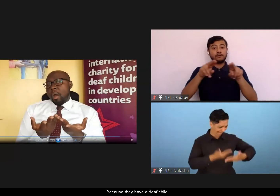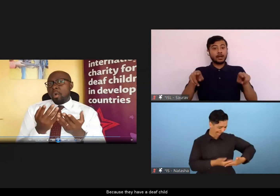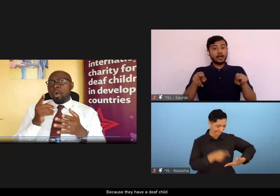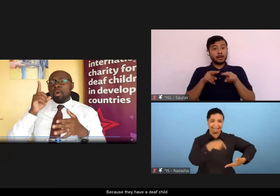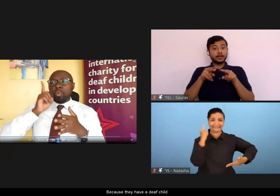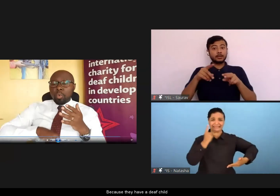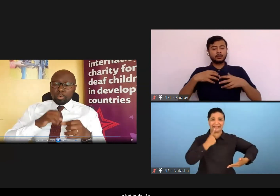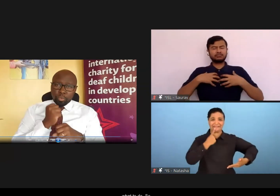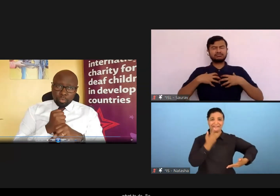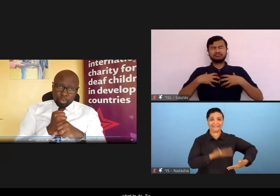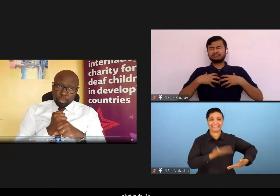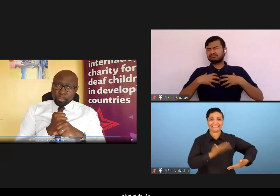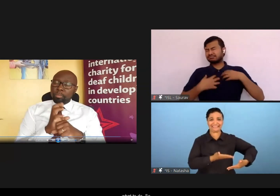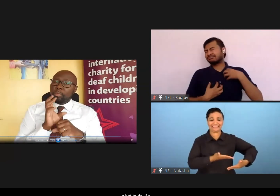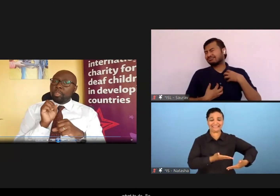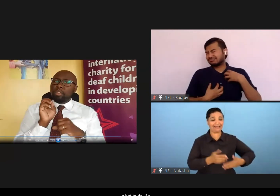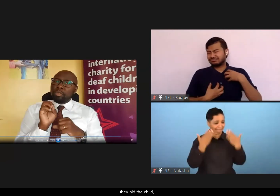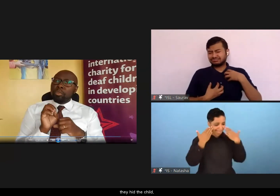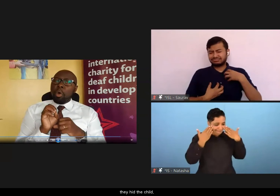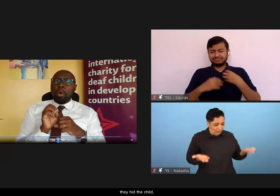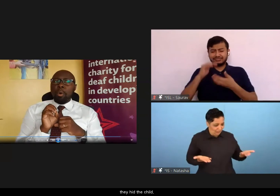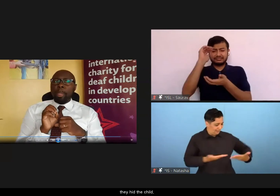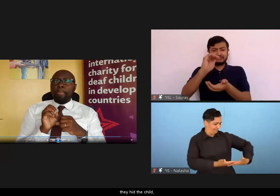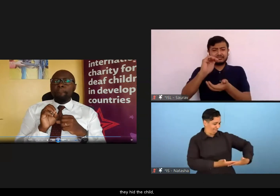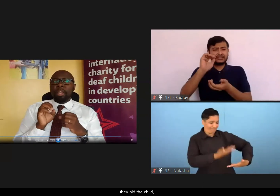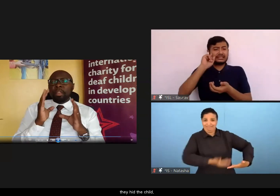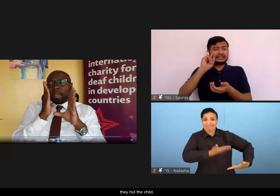because they got a deaf child and they didn't know what to do.